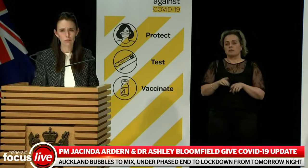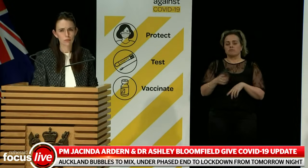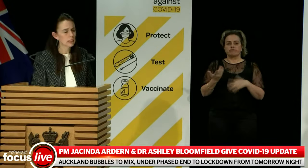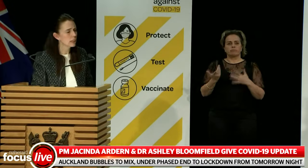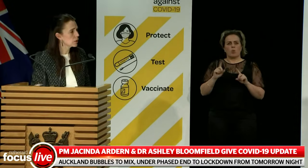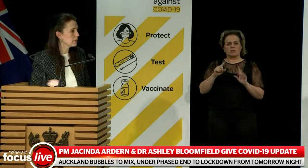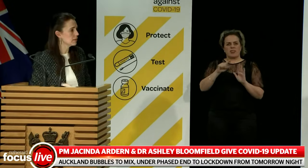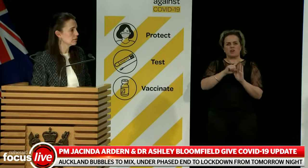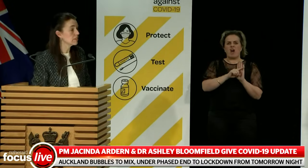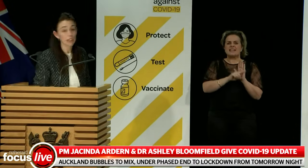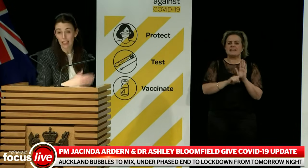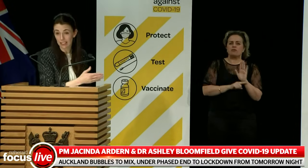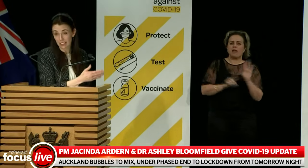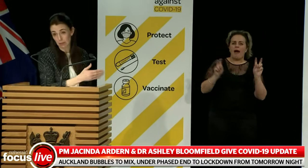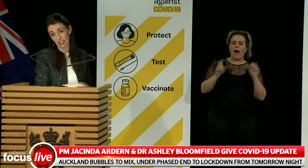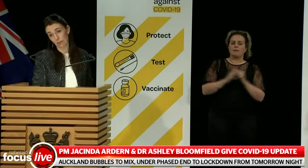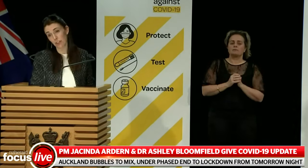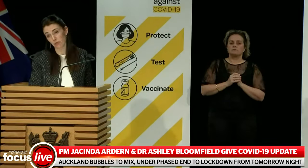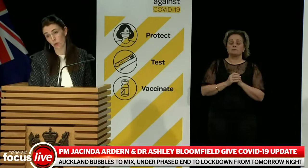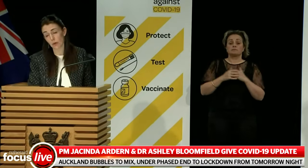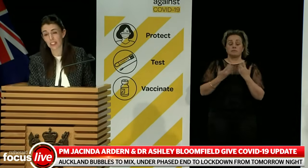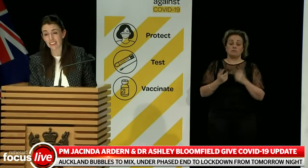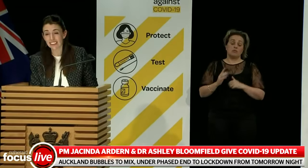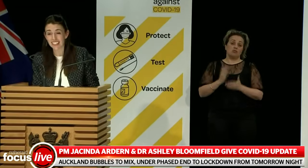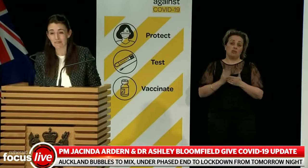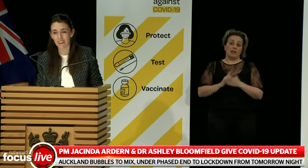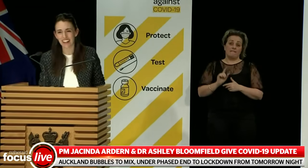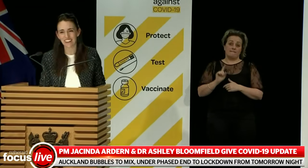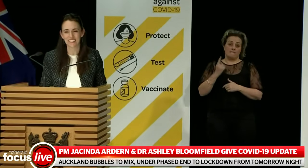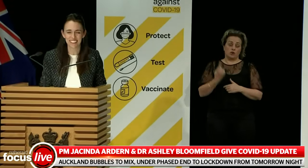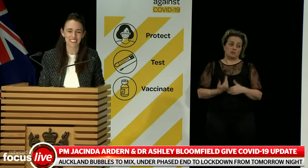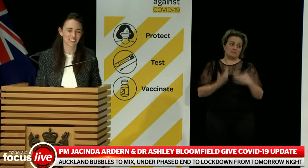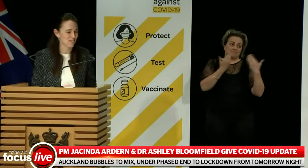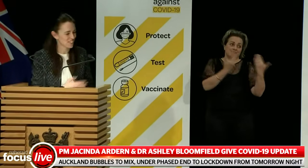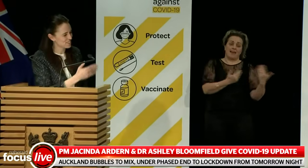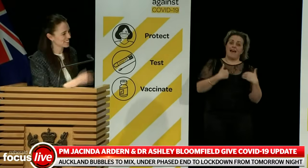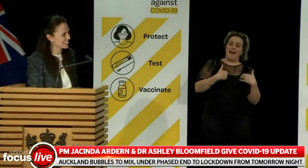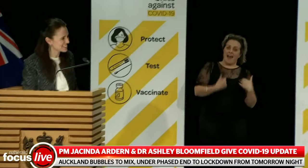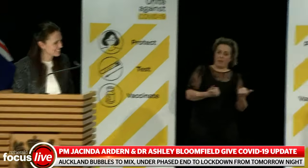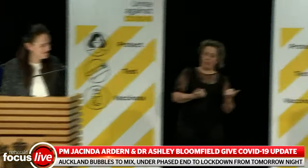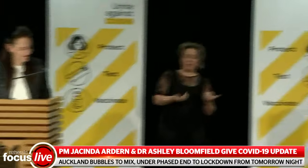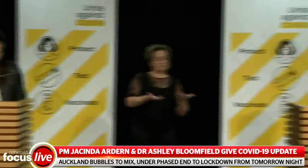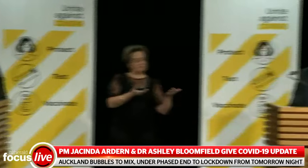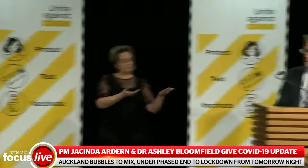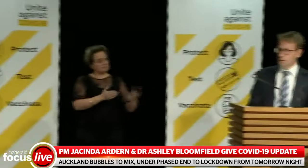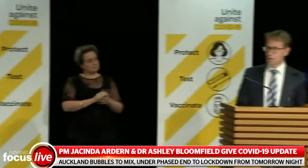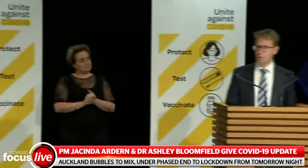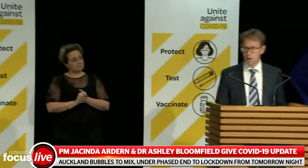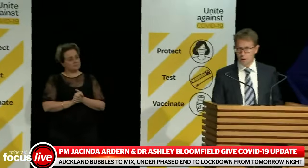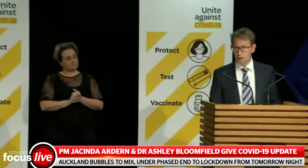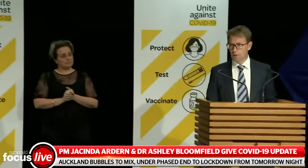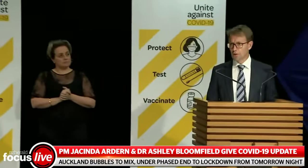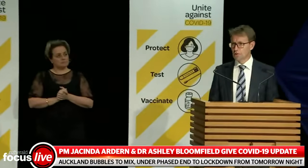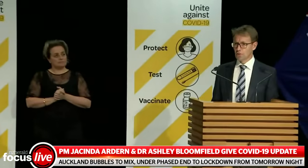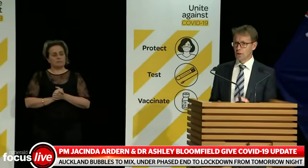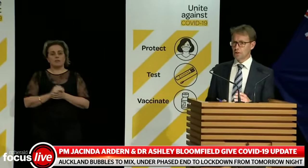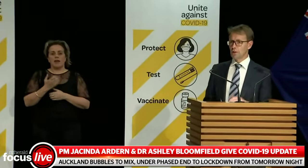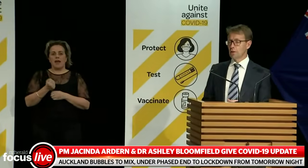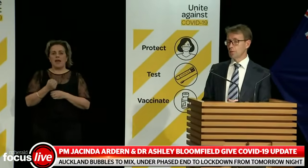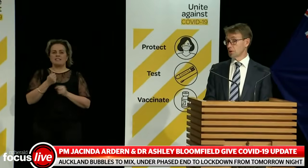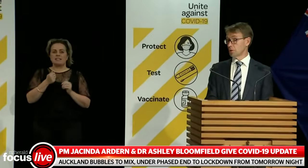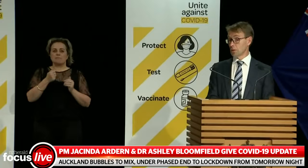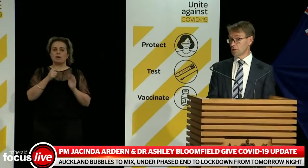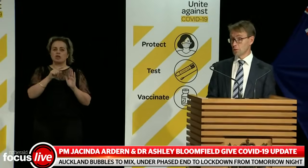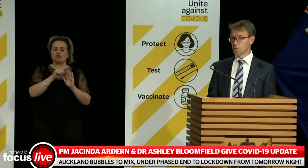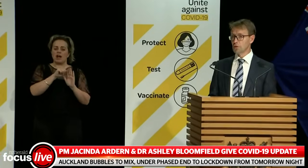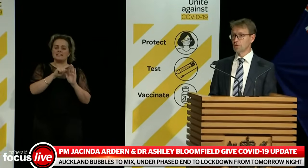what is the criteria? Yeah, well, given that assessment is first and foremost undertaken by Health, I'll let Dr. Bloomfield answer. Yes, so there are a series of